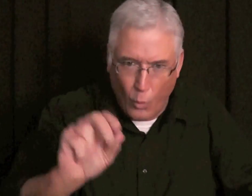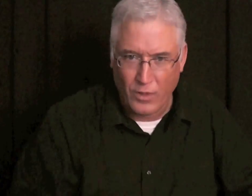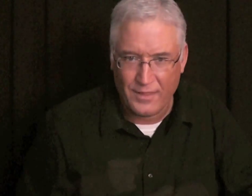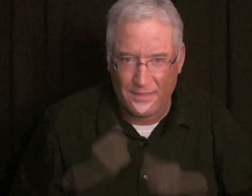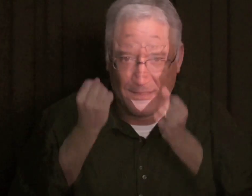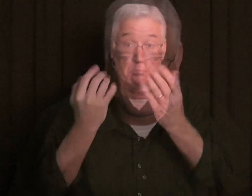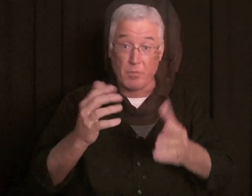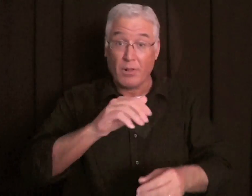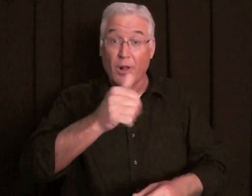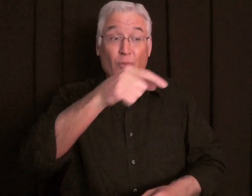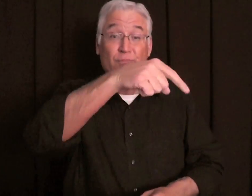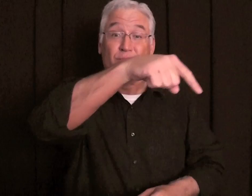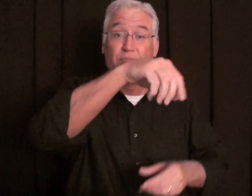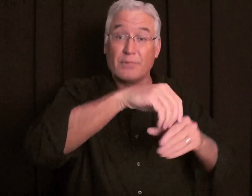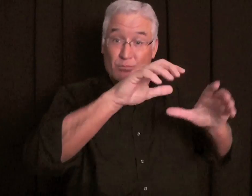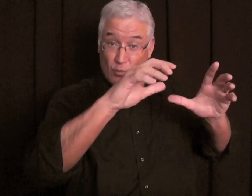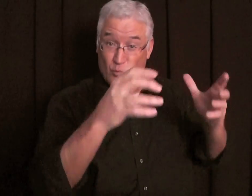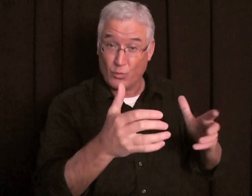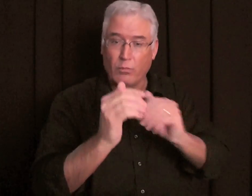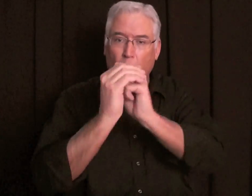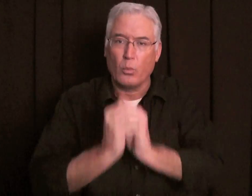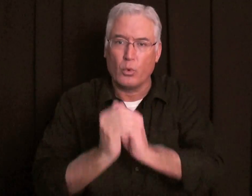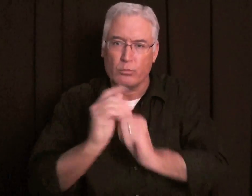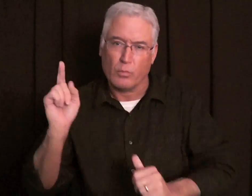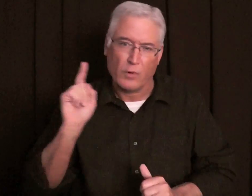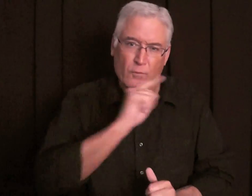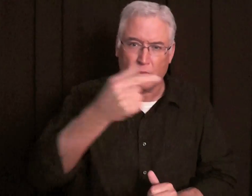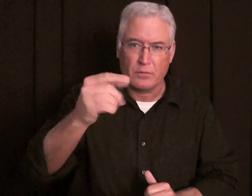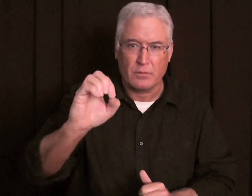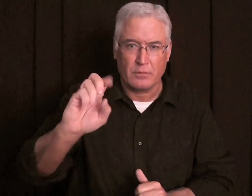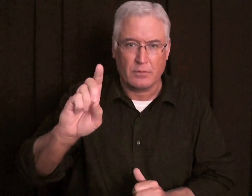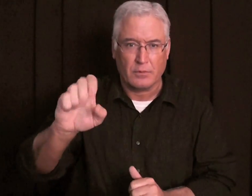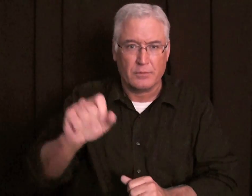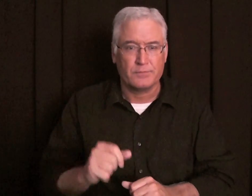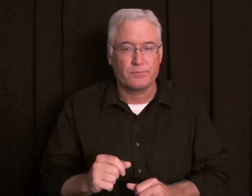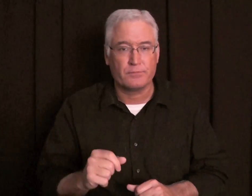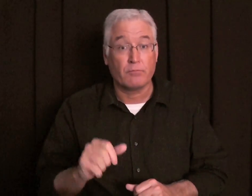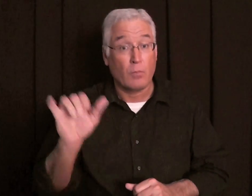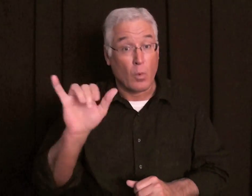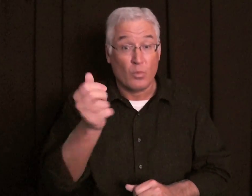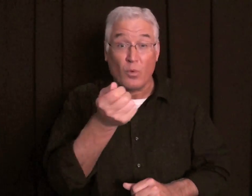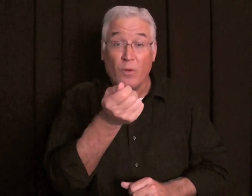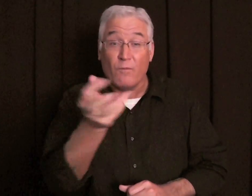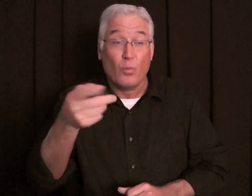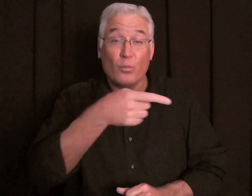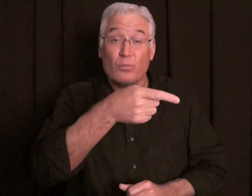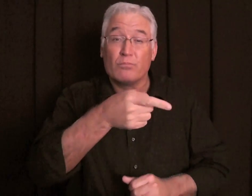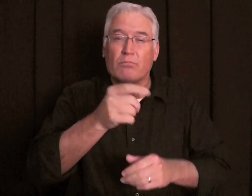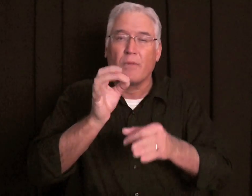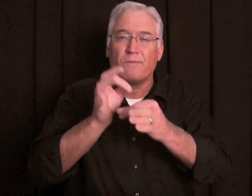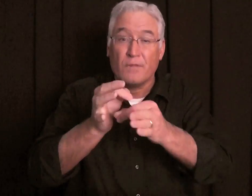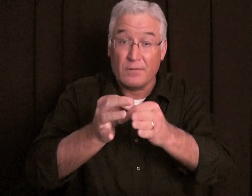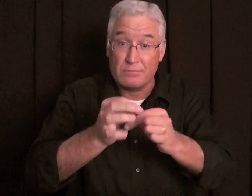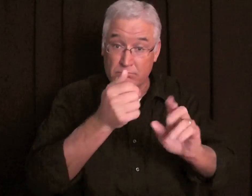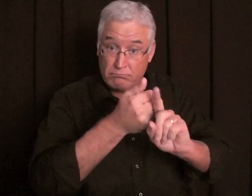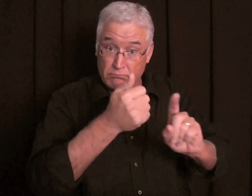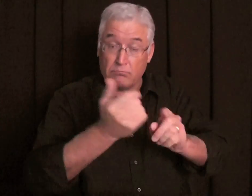No, of course not. Now, there were many in the group who were worshiping false gods. But the few who